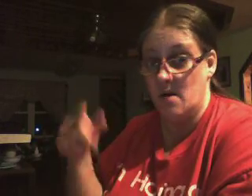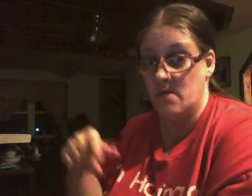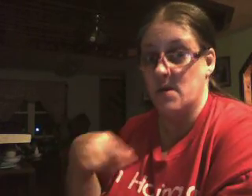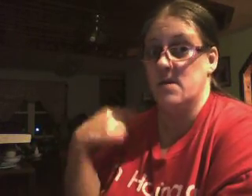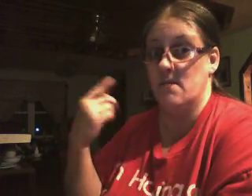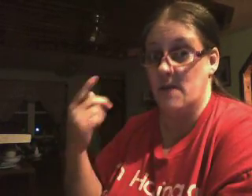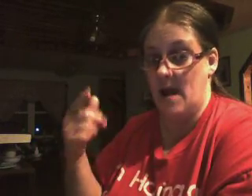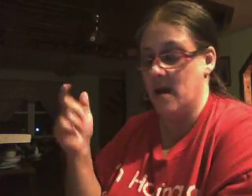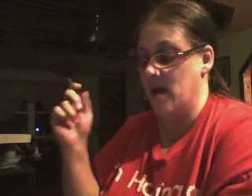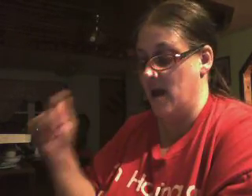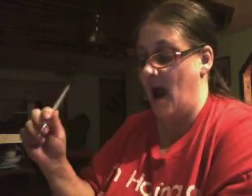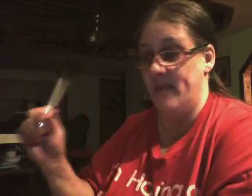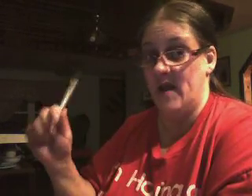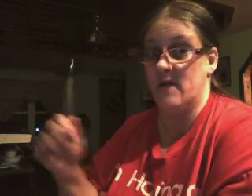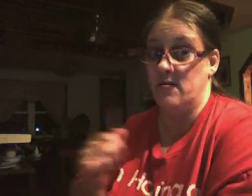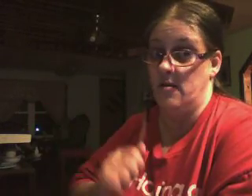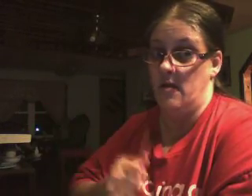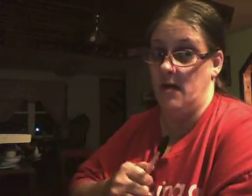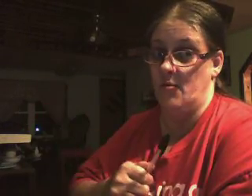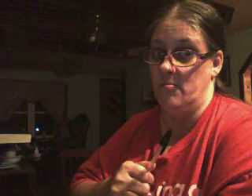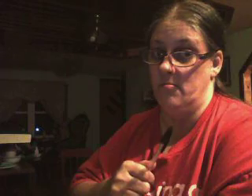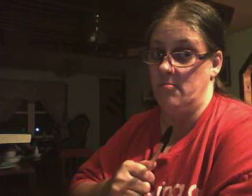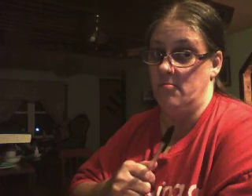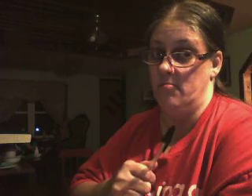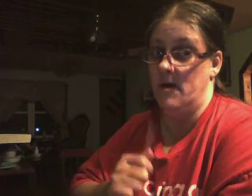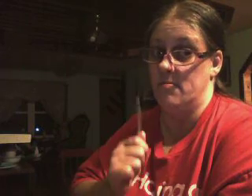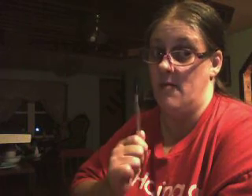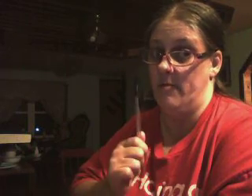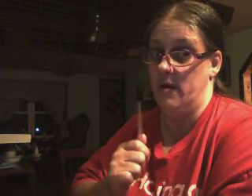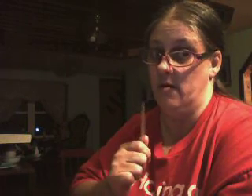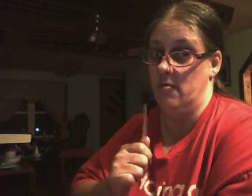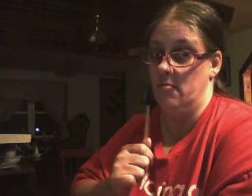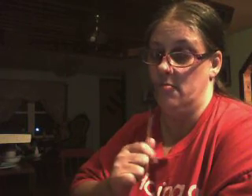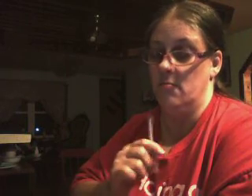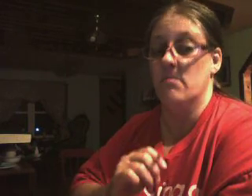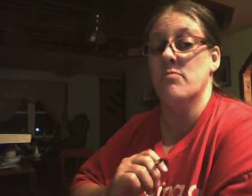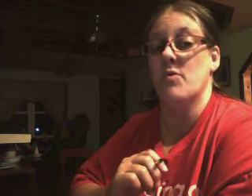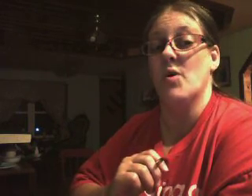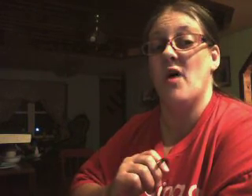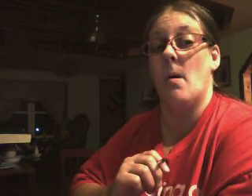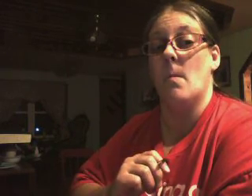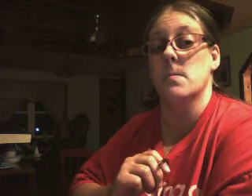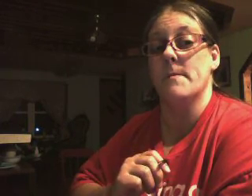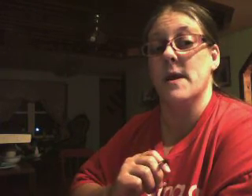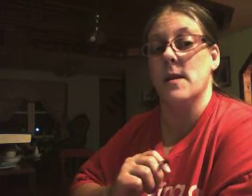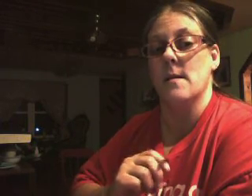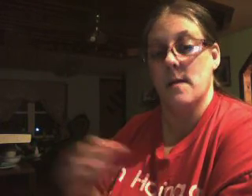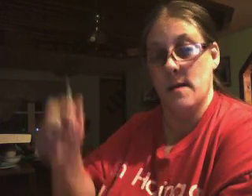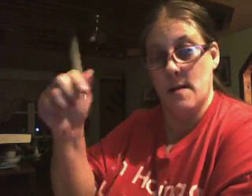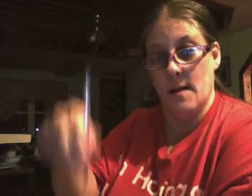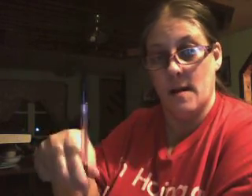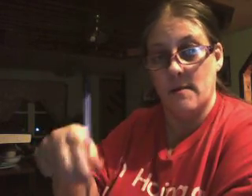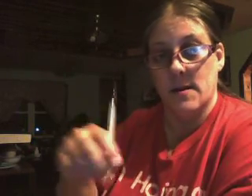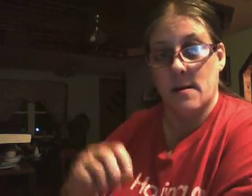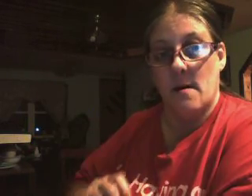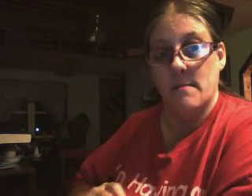ones alone that you don't like? I think they should name them. That's my opinion. So what's y'all's opinion? Leave it in the